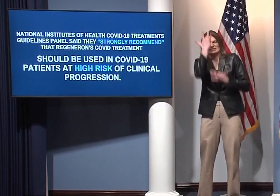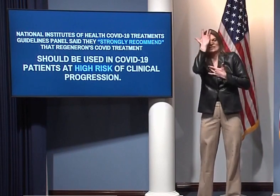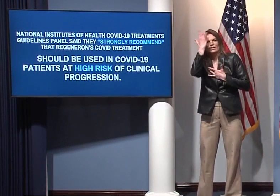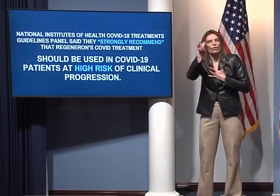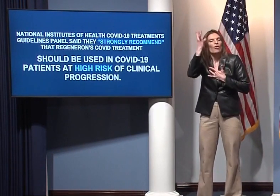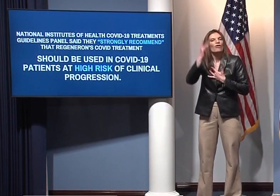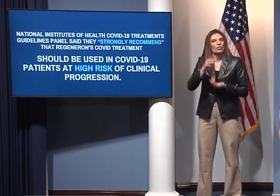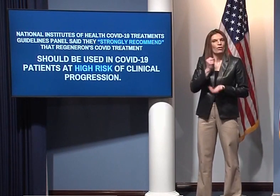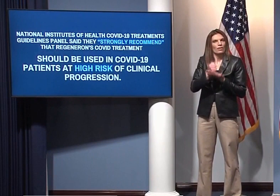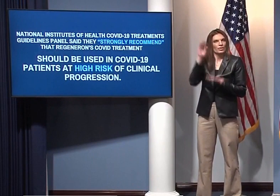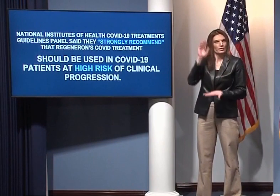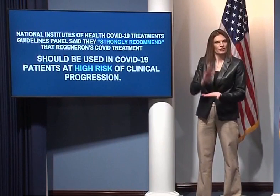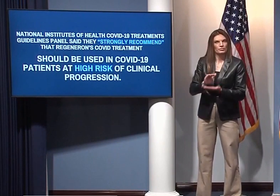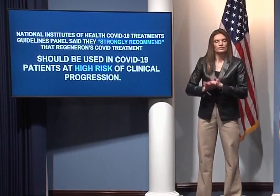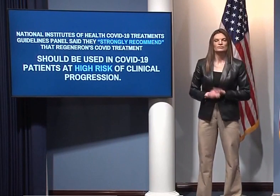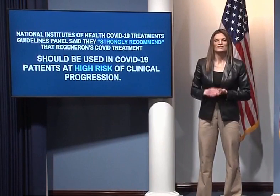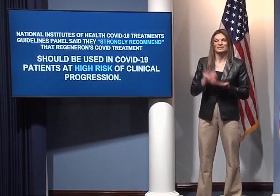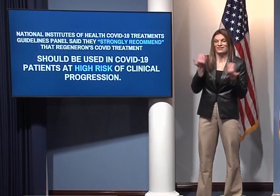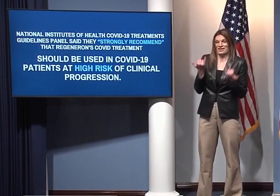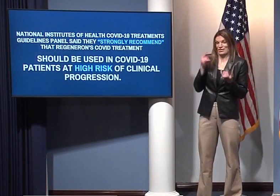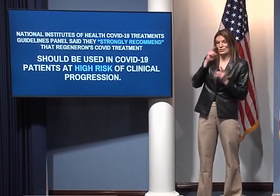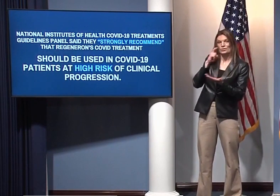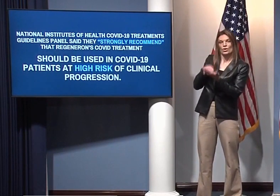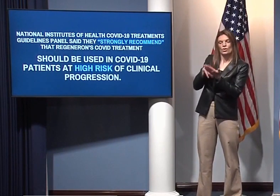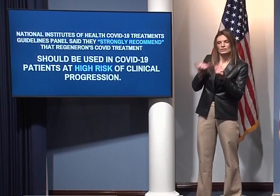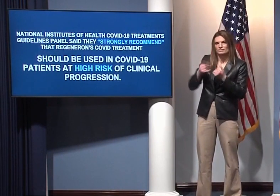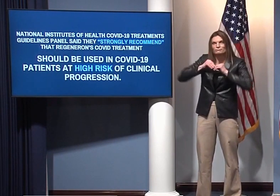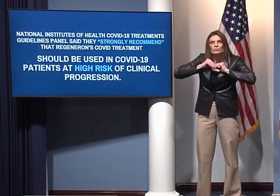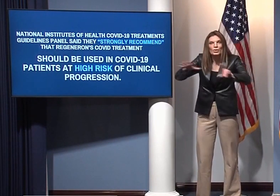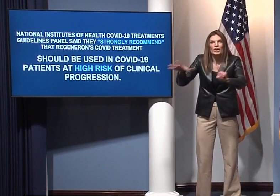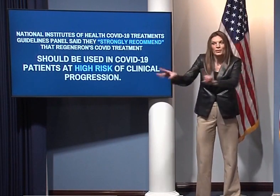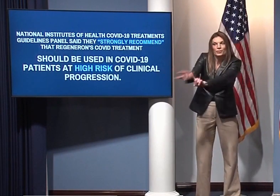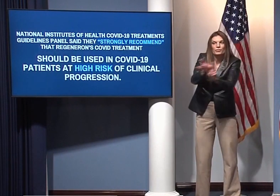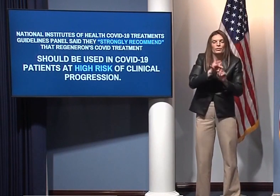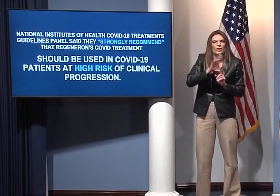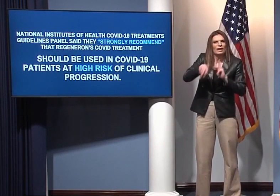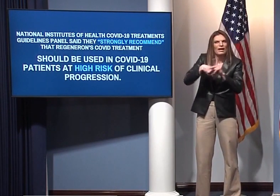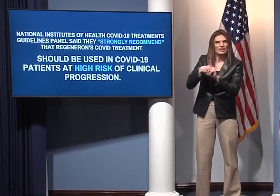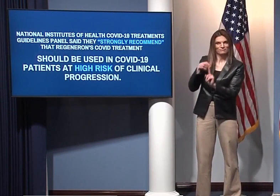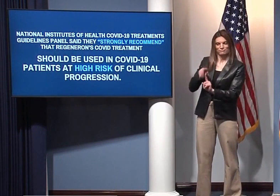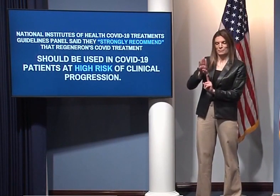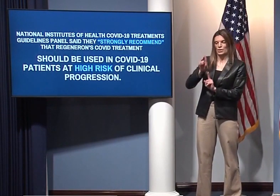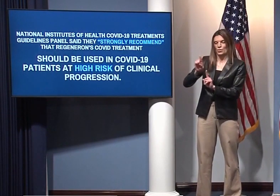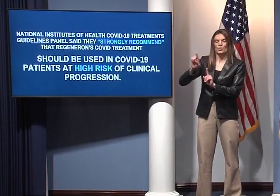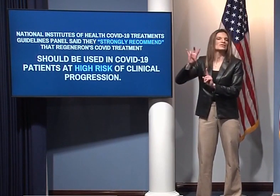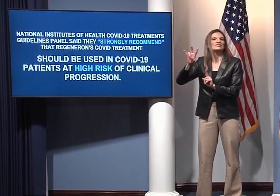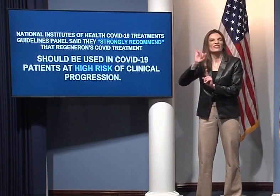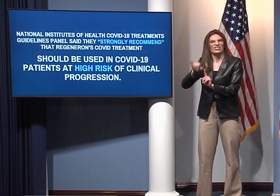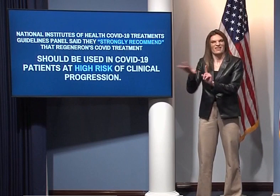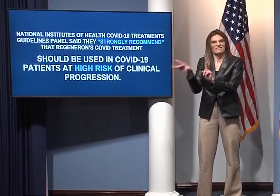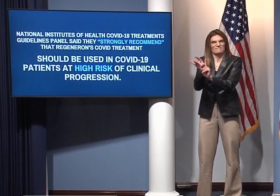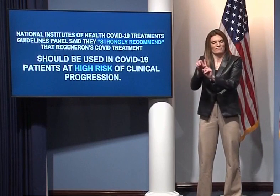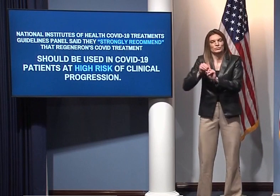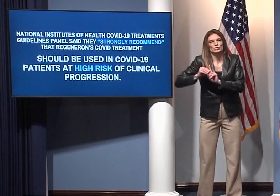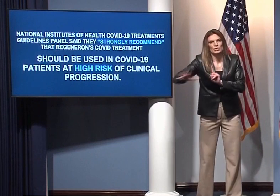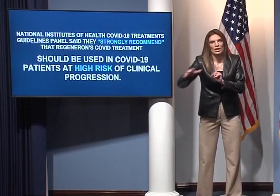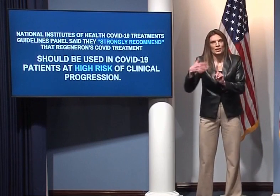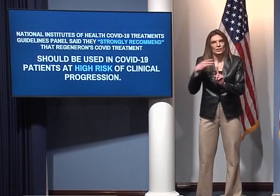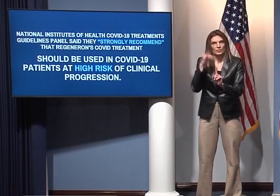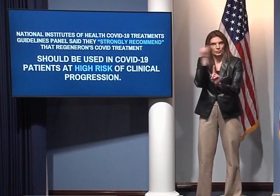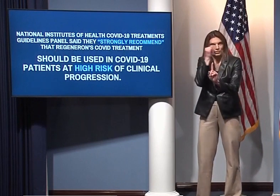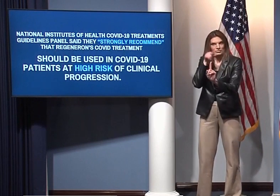most common variant in the country. Notably, Regeneron was administered to President Trump late last year after he